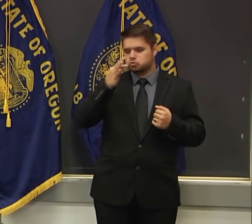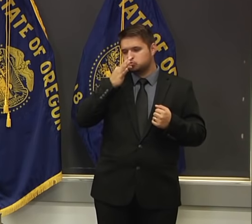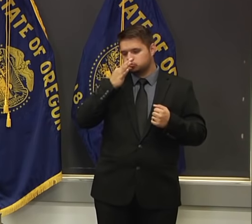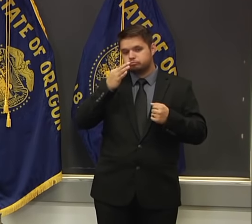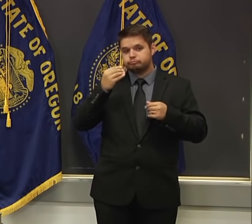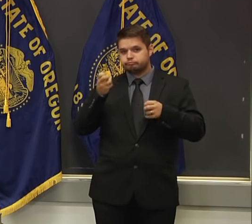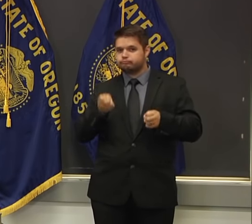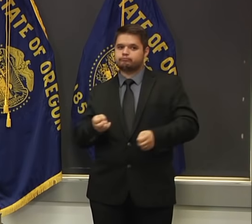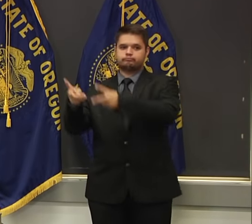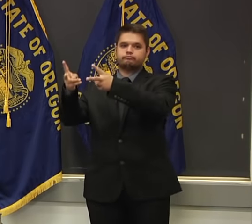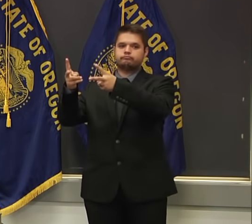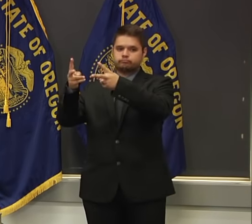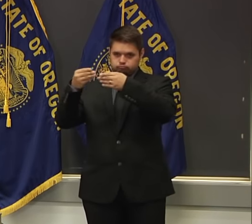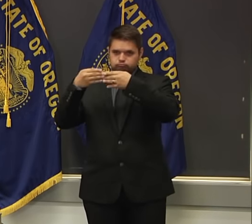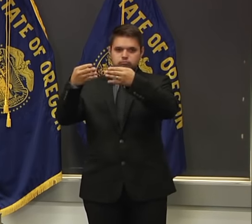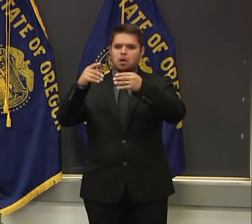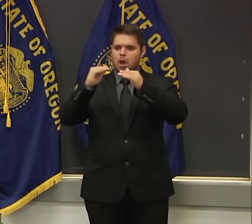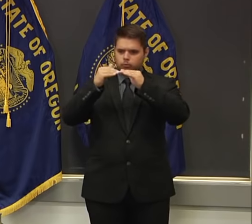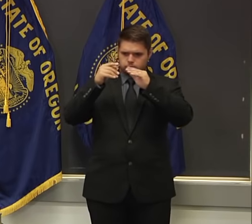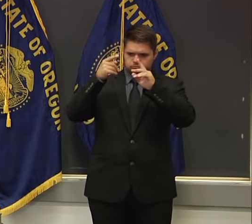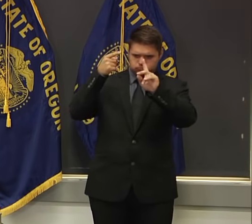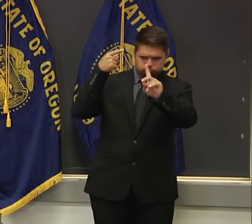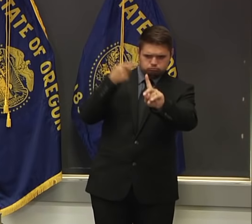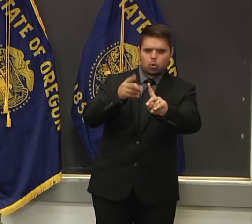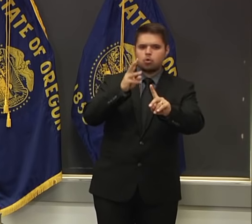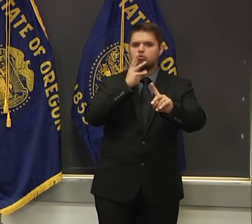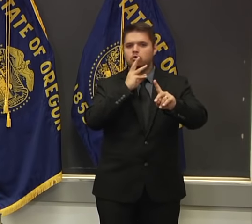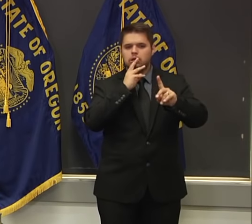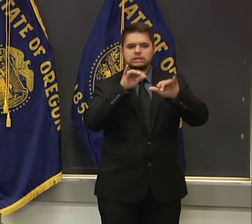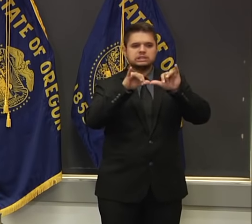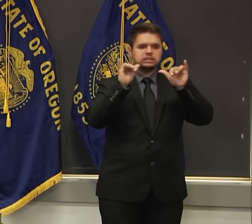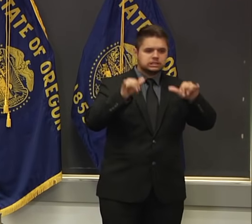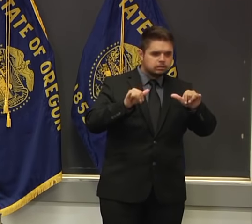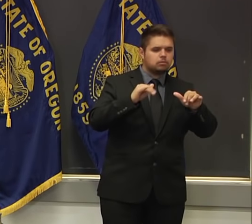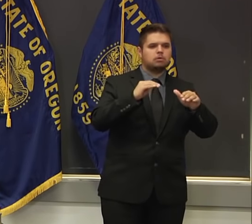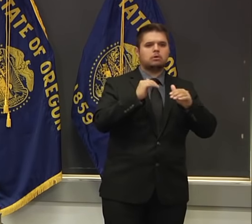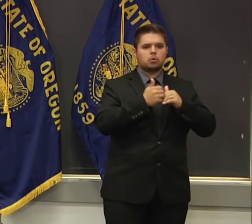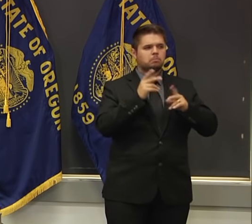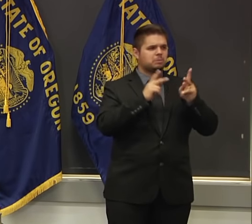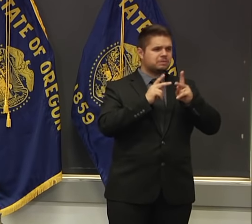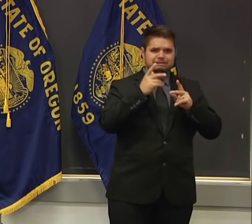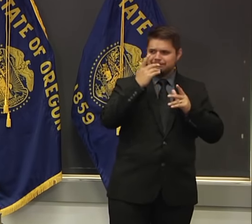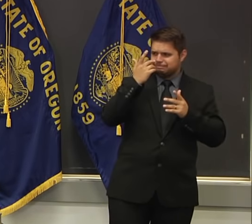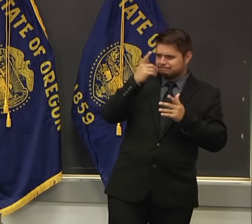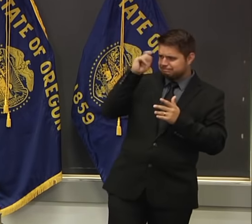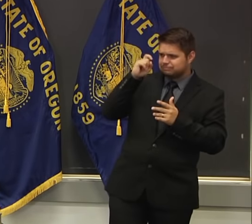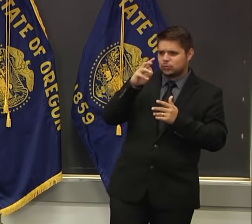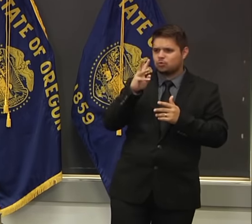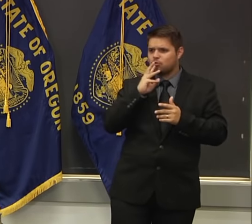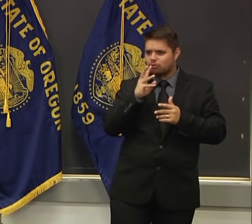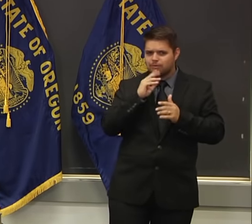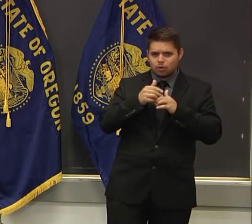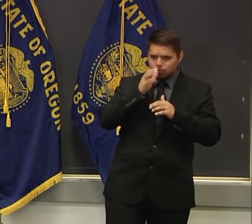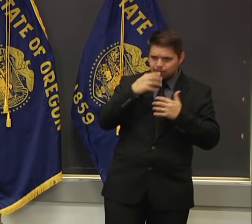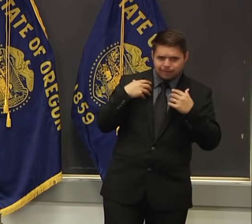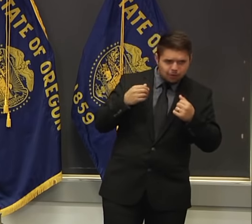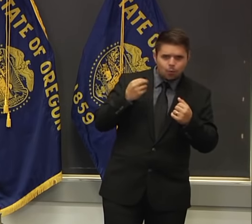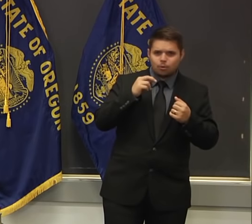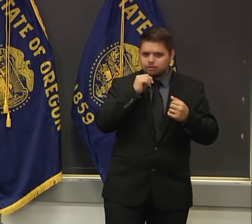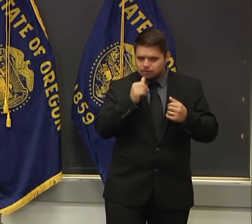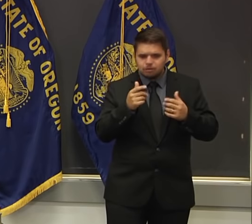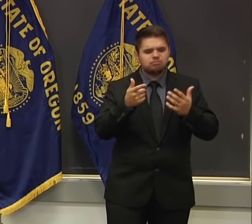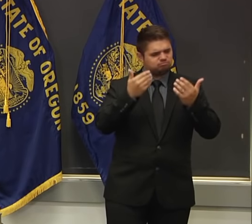water systems. For most folks, if you have questions, you should contact or go to the website for your local water supply if you're